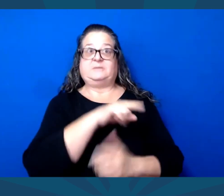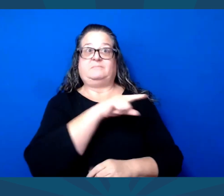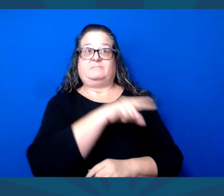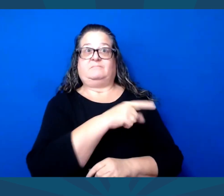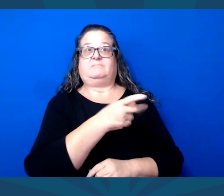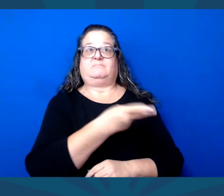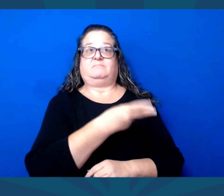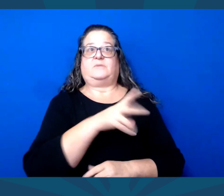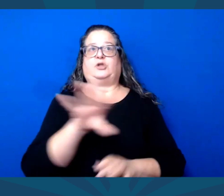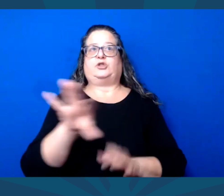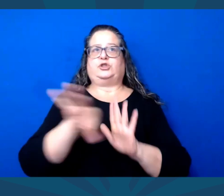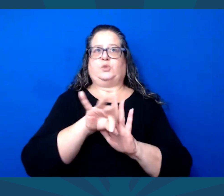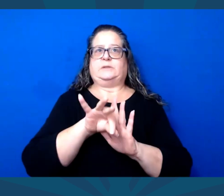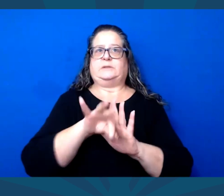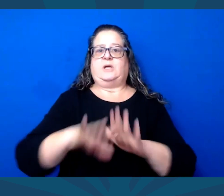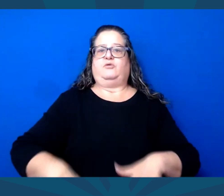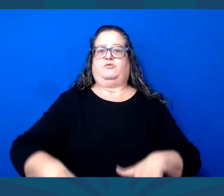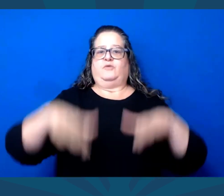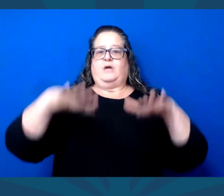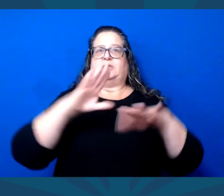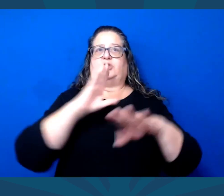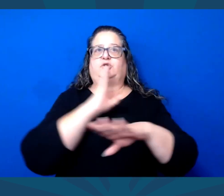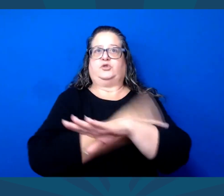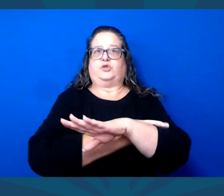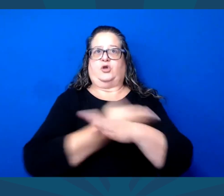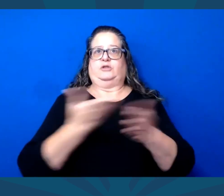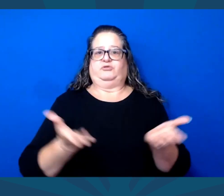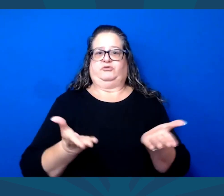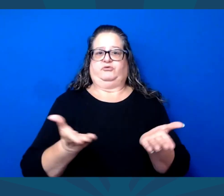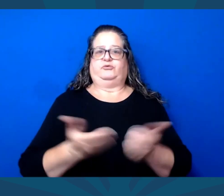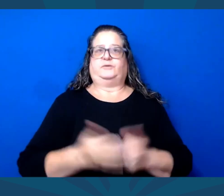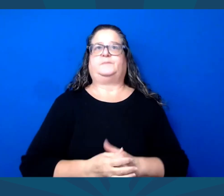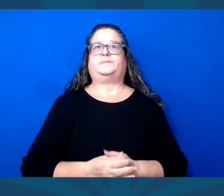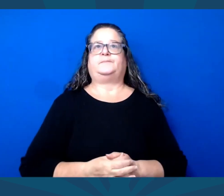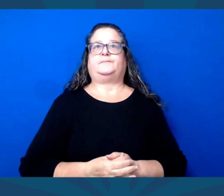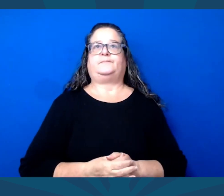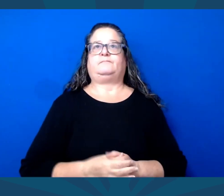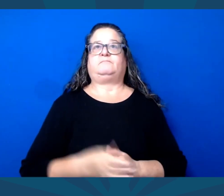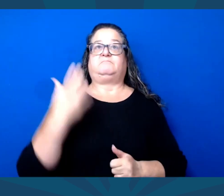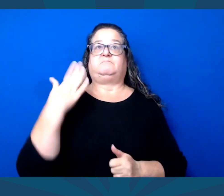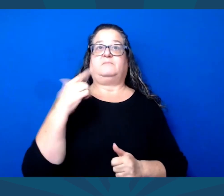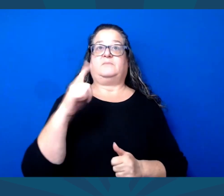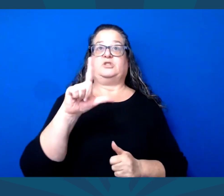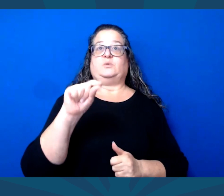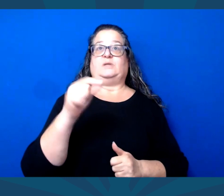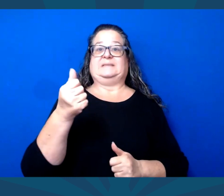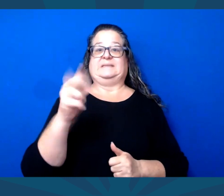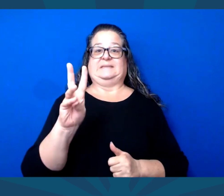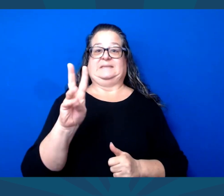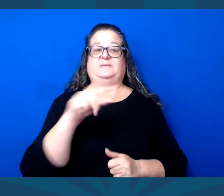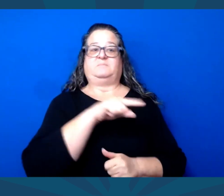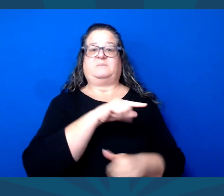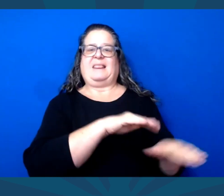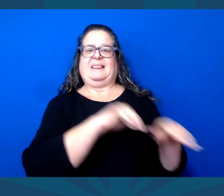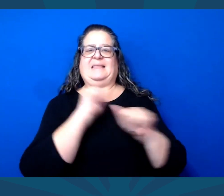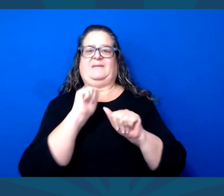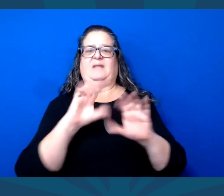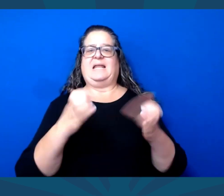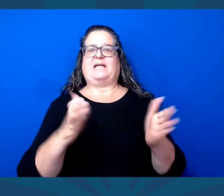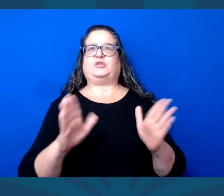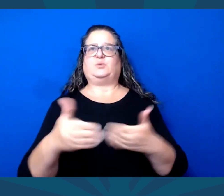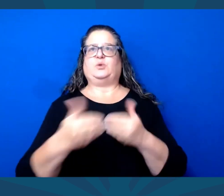I am running for re-election to the Arizona House of Representatives as a person who cares deeply about the